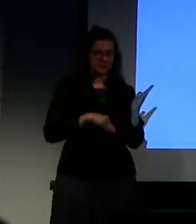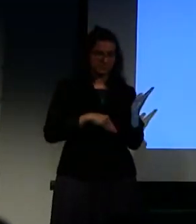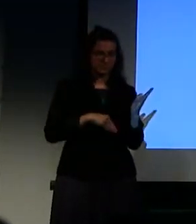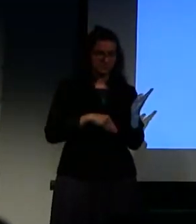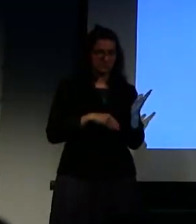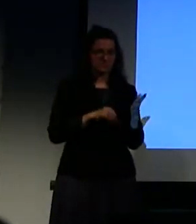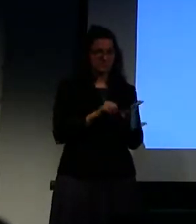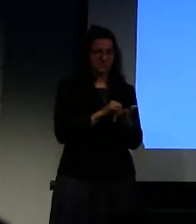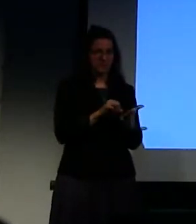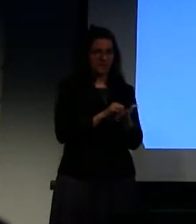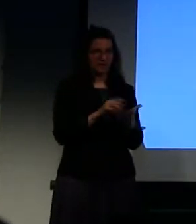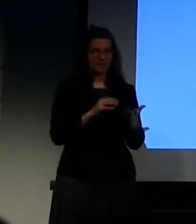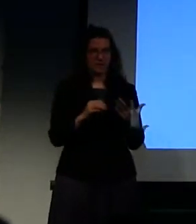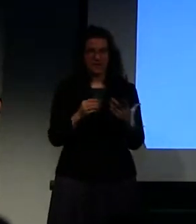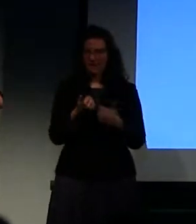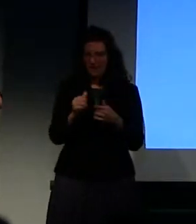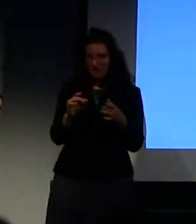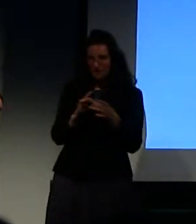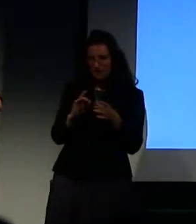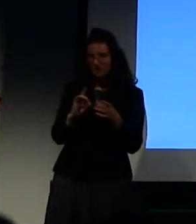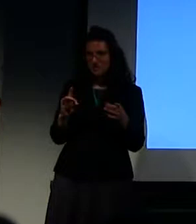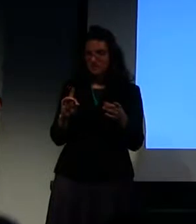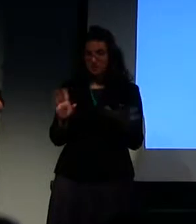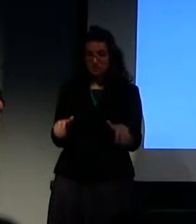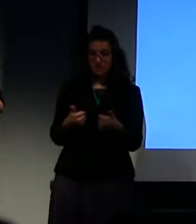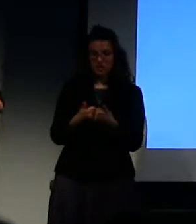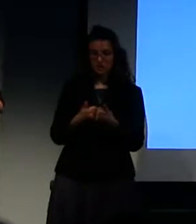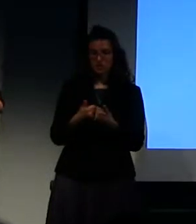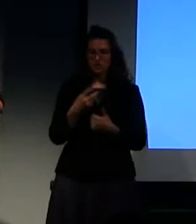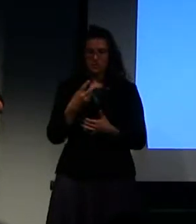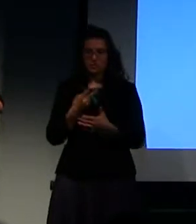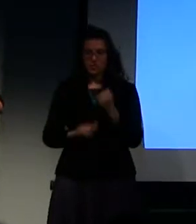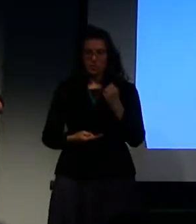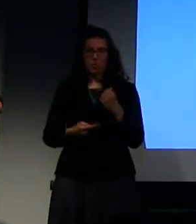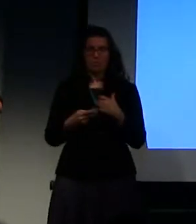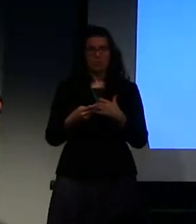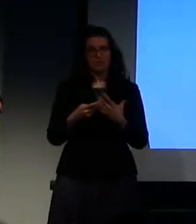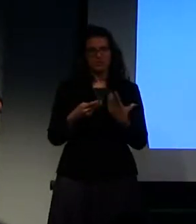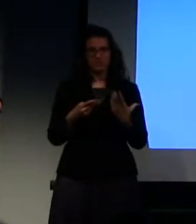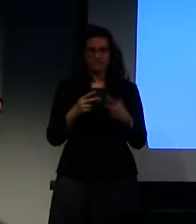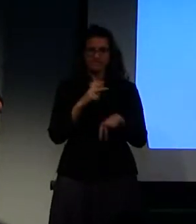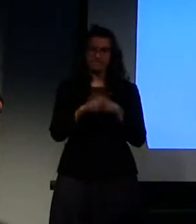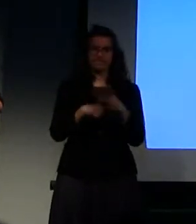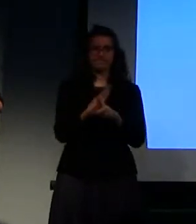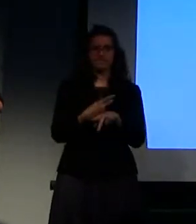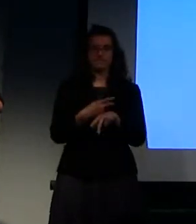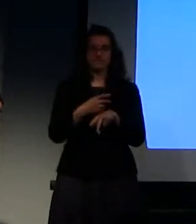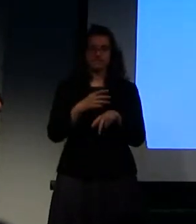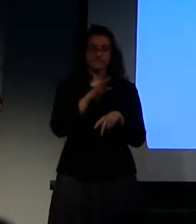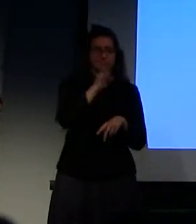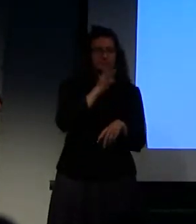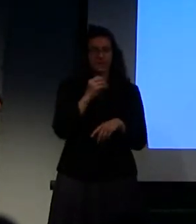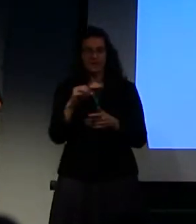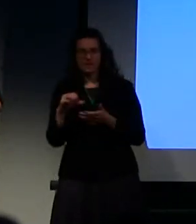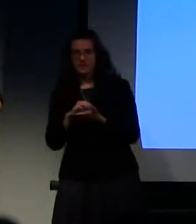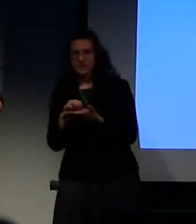the challenges of both forms of recitation on the page would also be welcome.